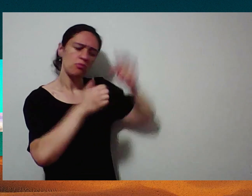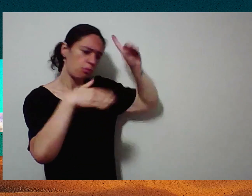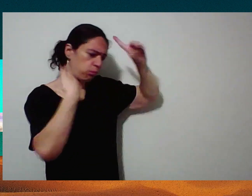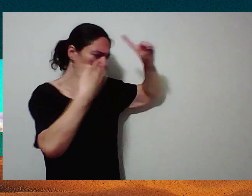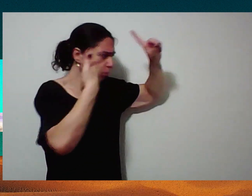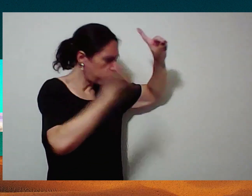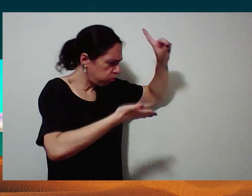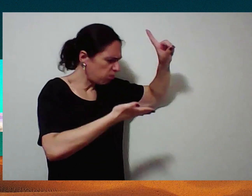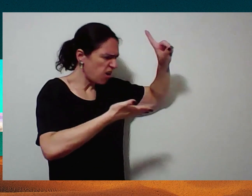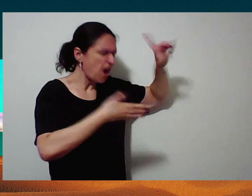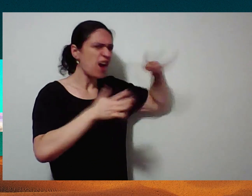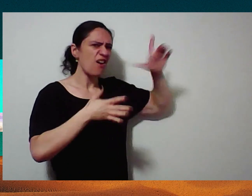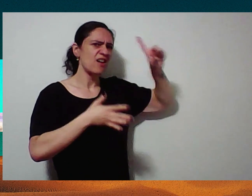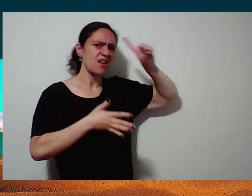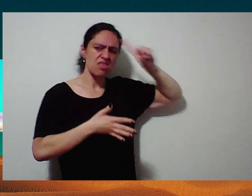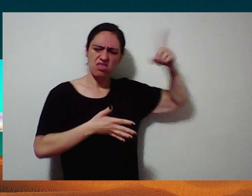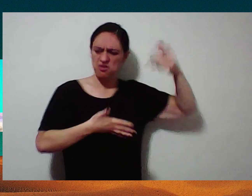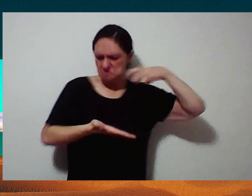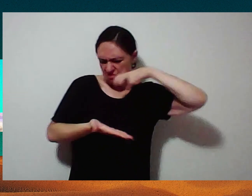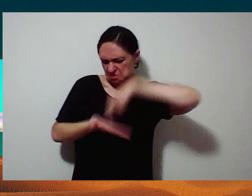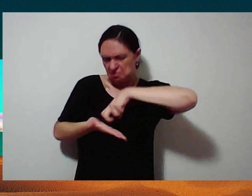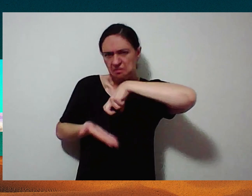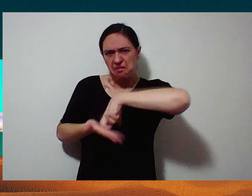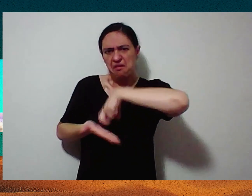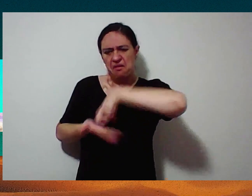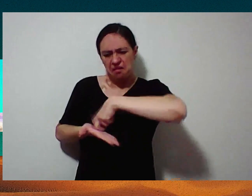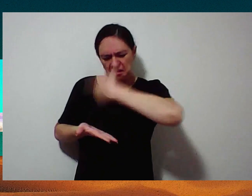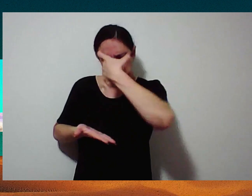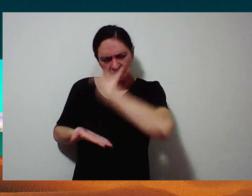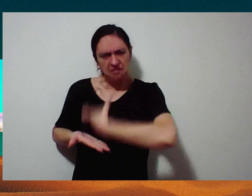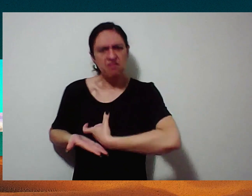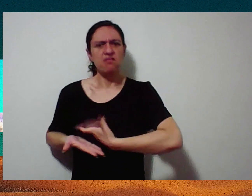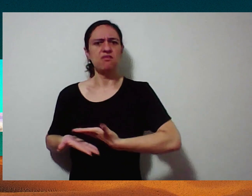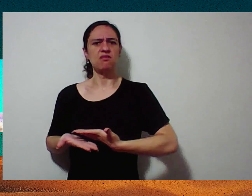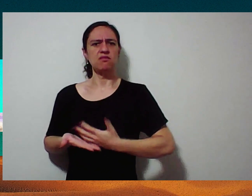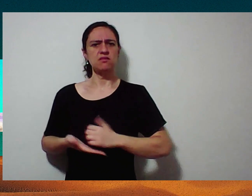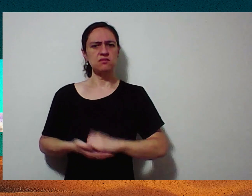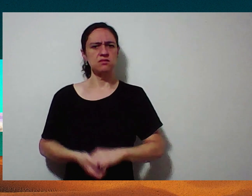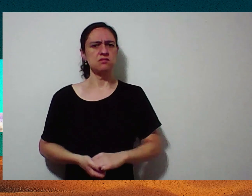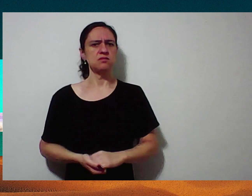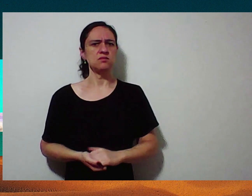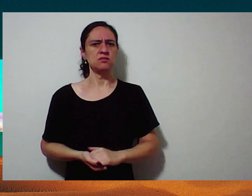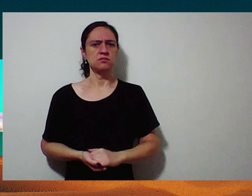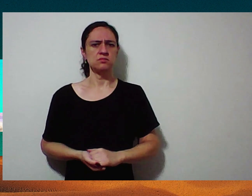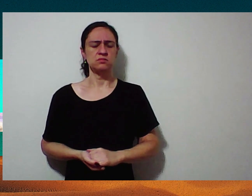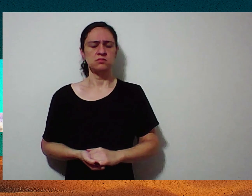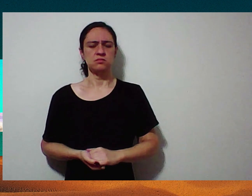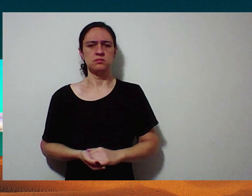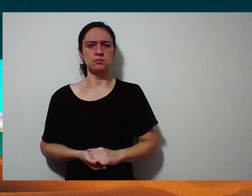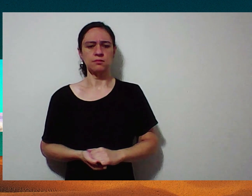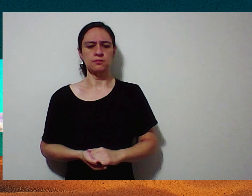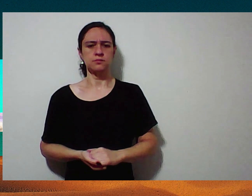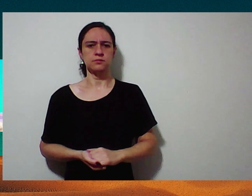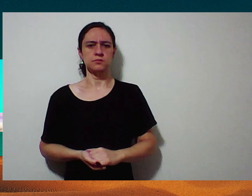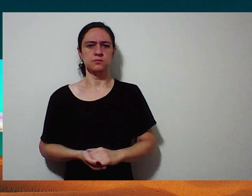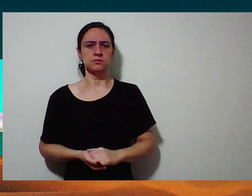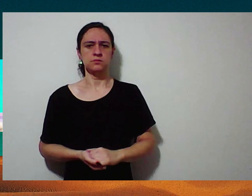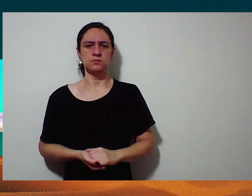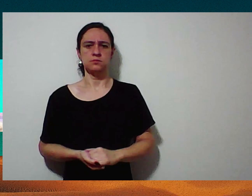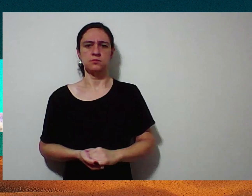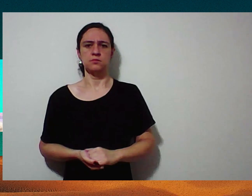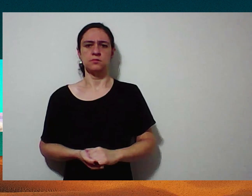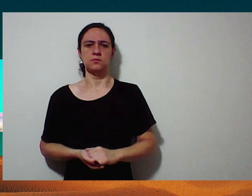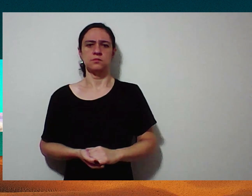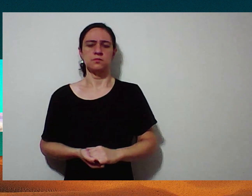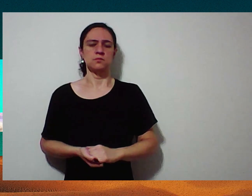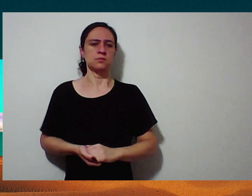que ele passasse por aquela situação lamentável. And God caused him to go through that situation, that sorrowful situation,